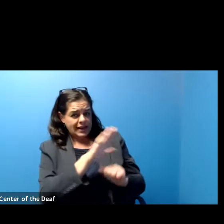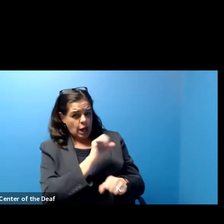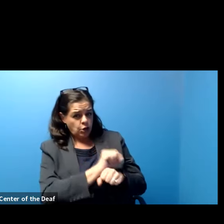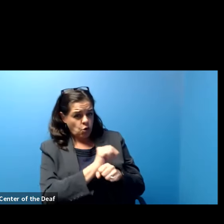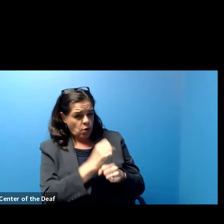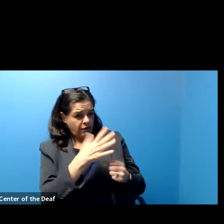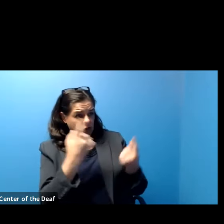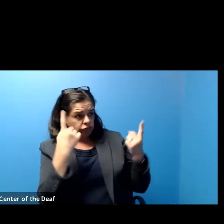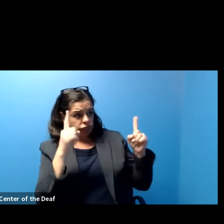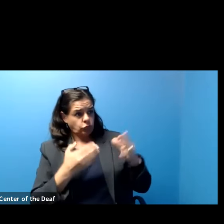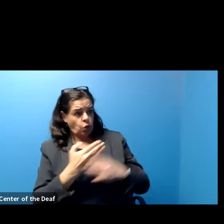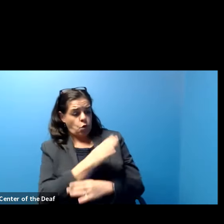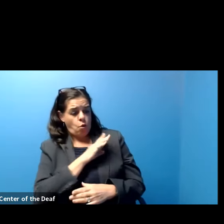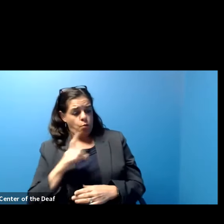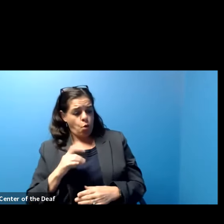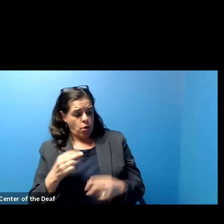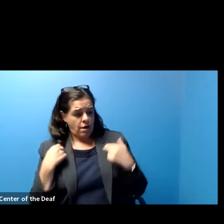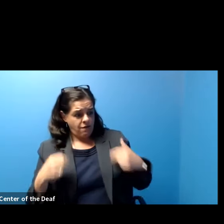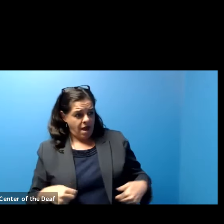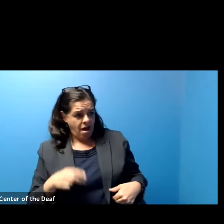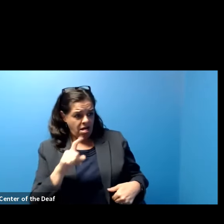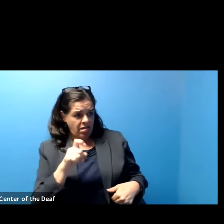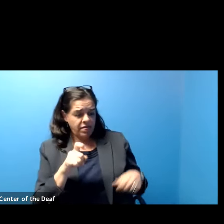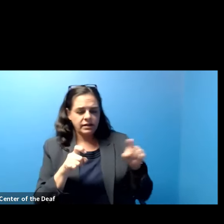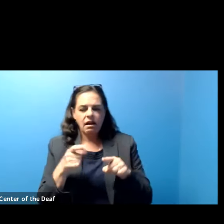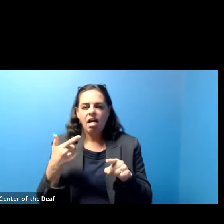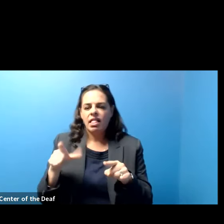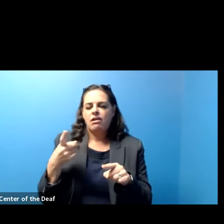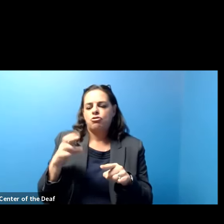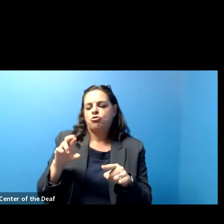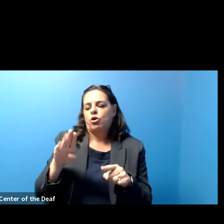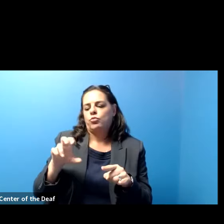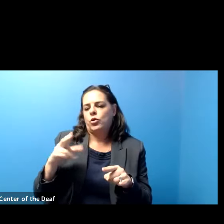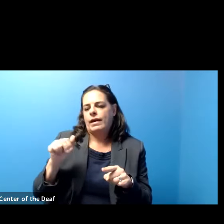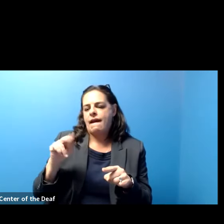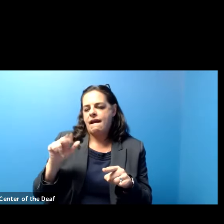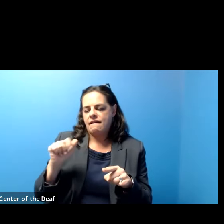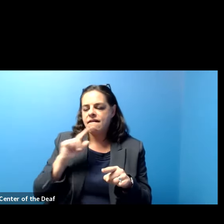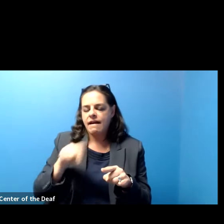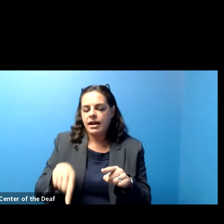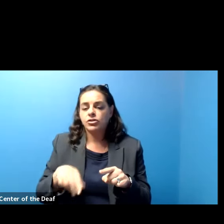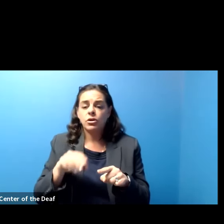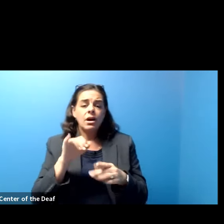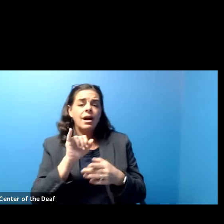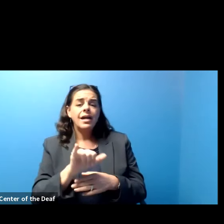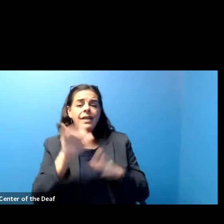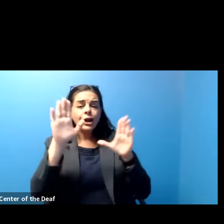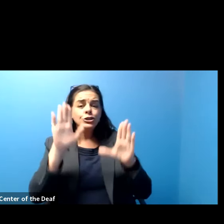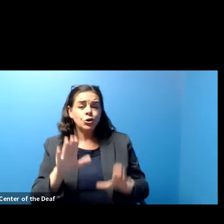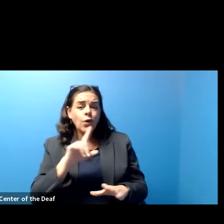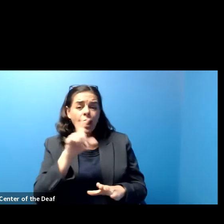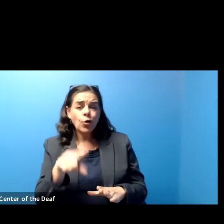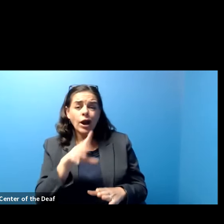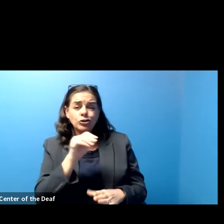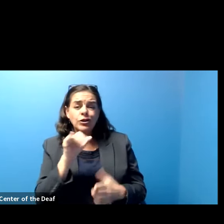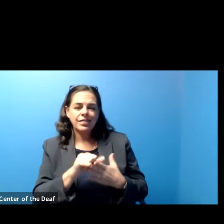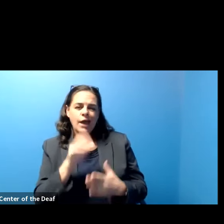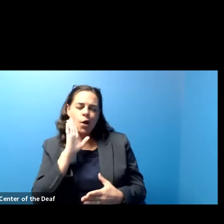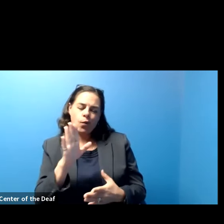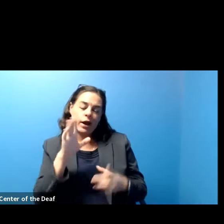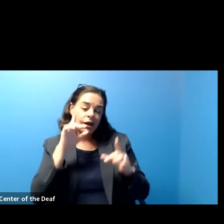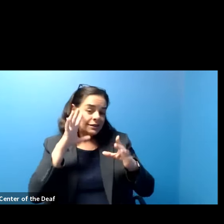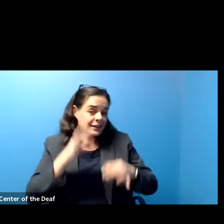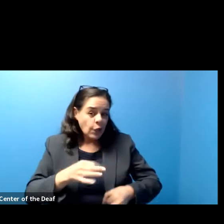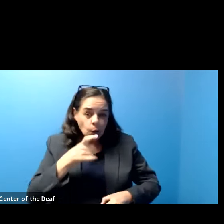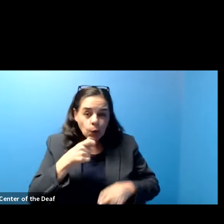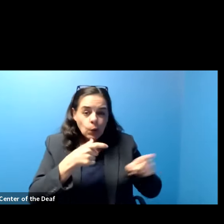Board of Health? And we'll have Dr. Buchanan come in for that question. It's a great question, and that's a decision for the Board of Health. So ultimately,